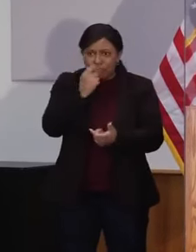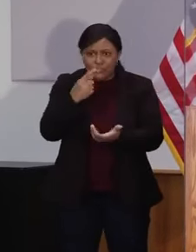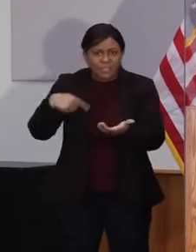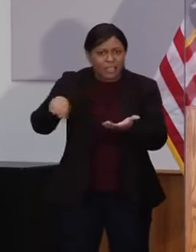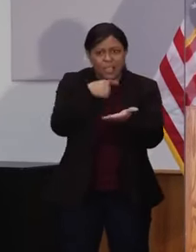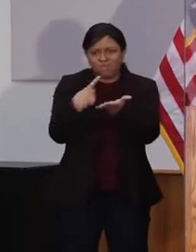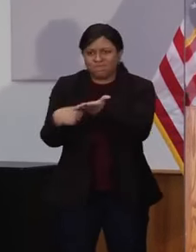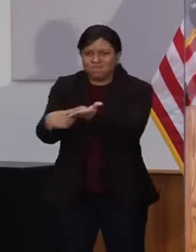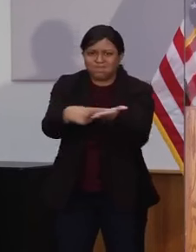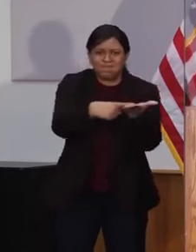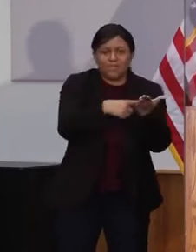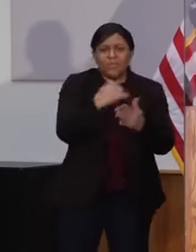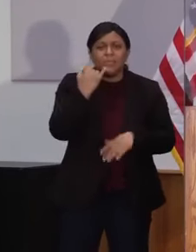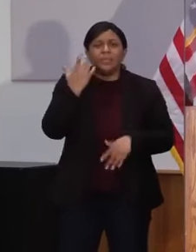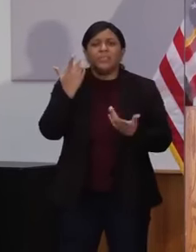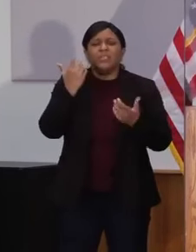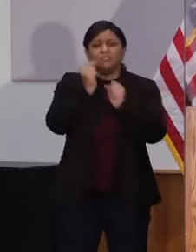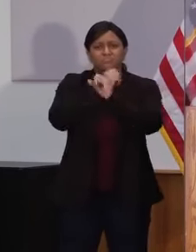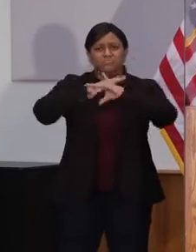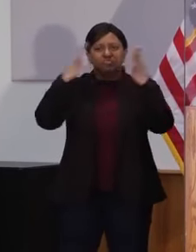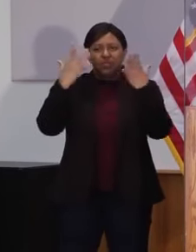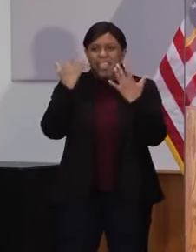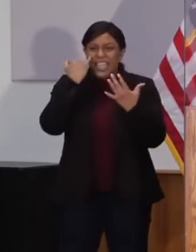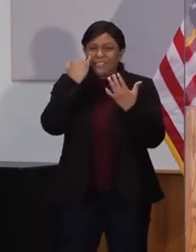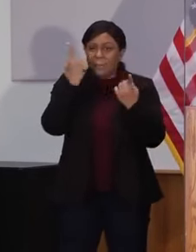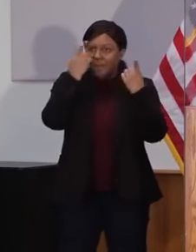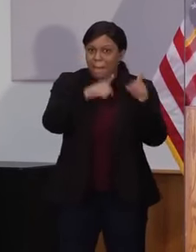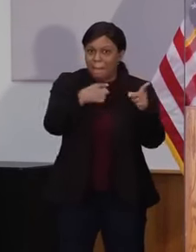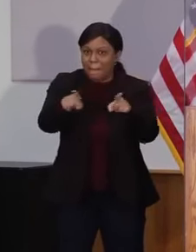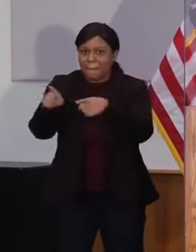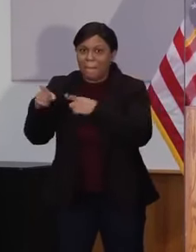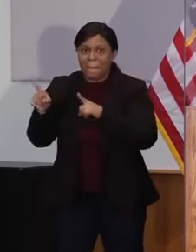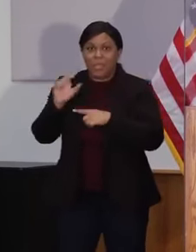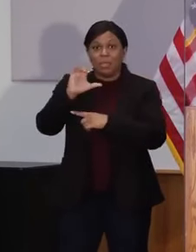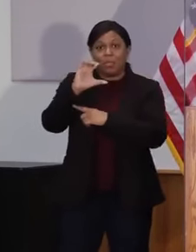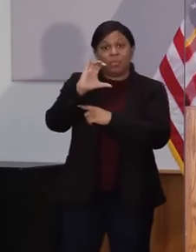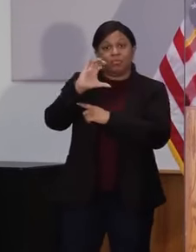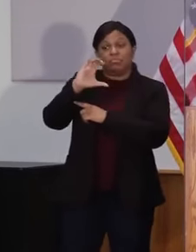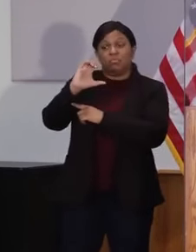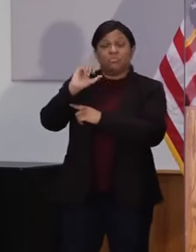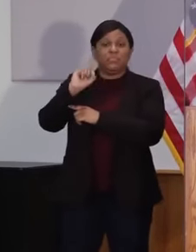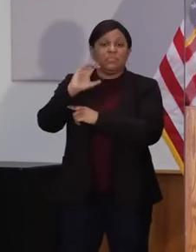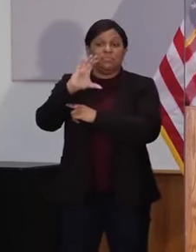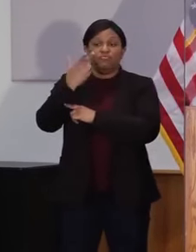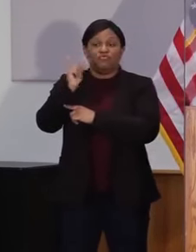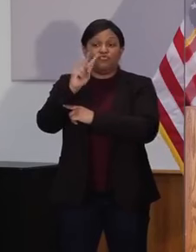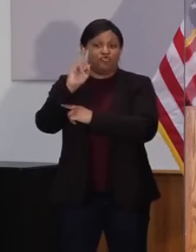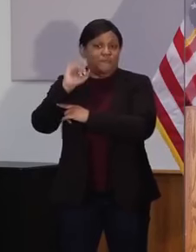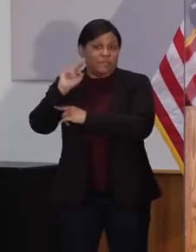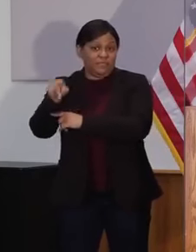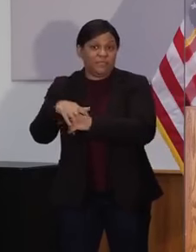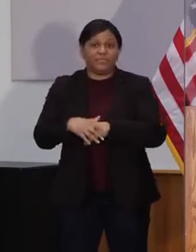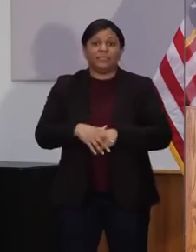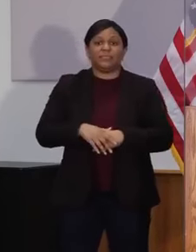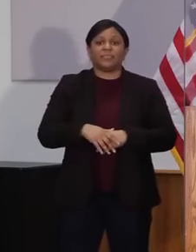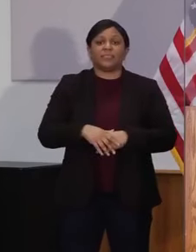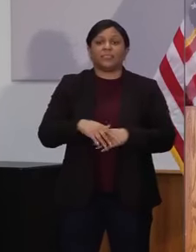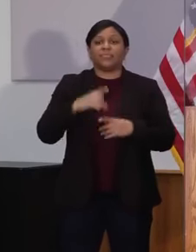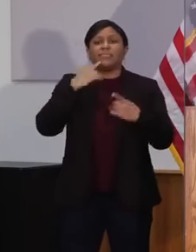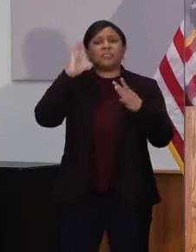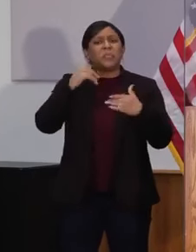ready for the trial and other things there. And I can tell you that among the barriers that the other CLIOs have talked to me